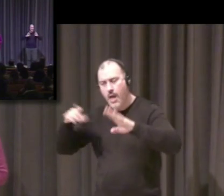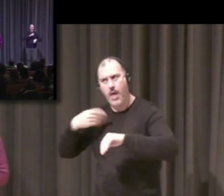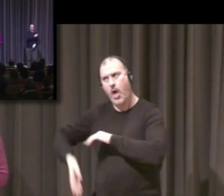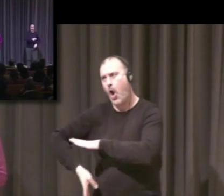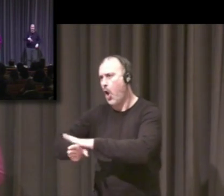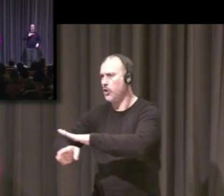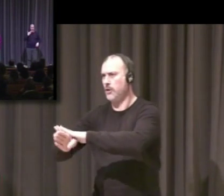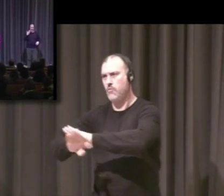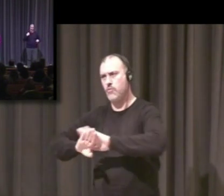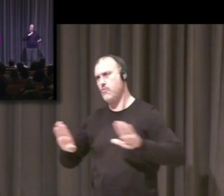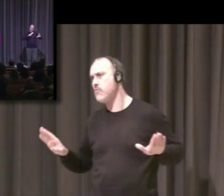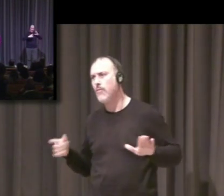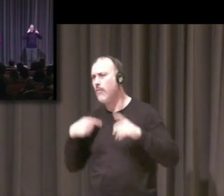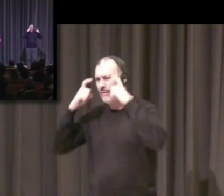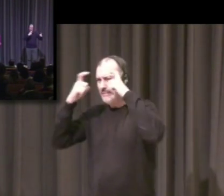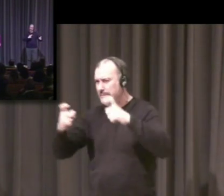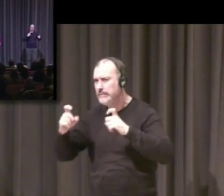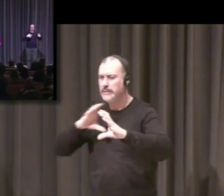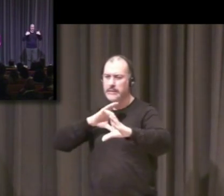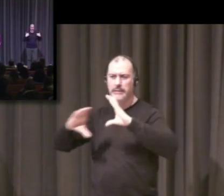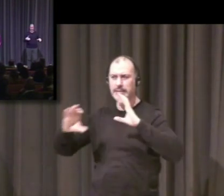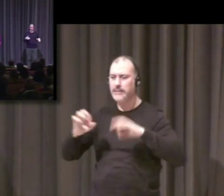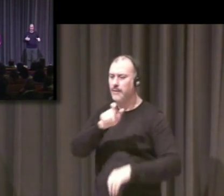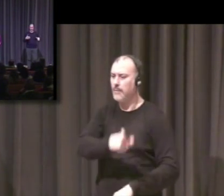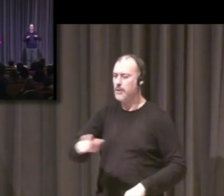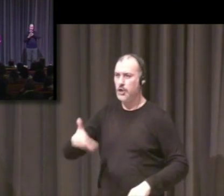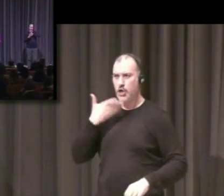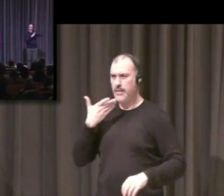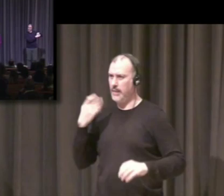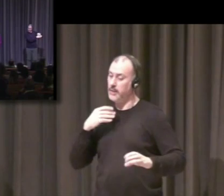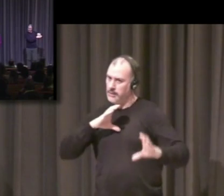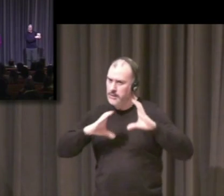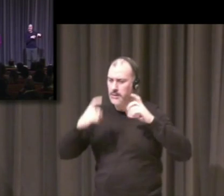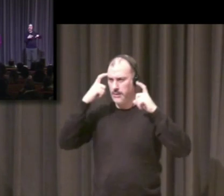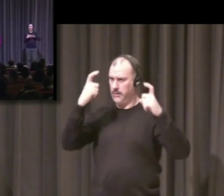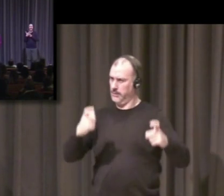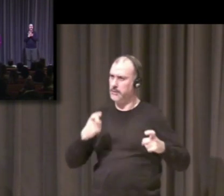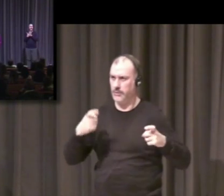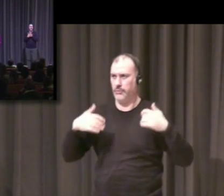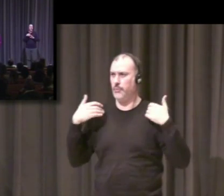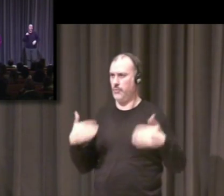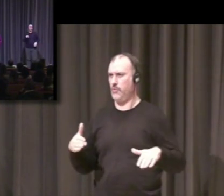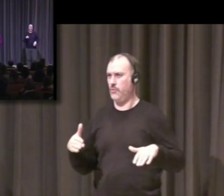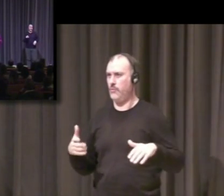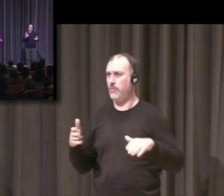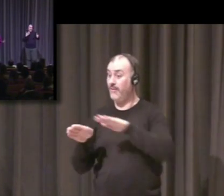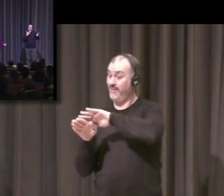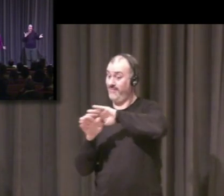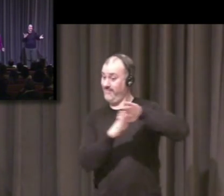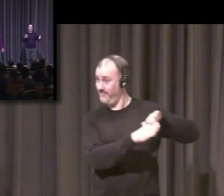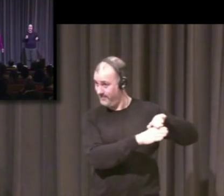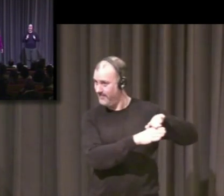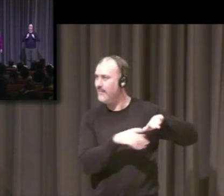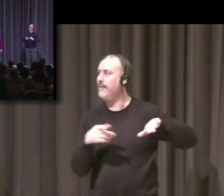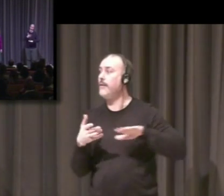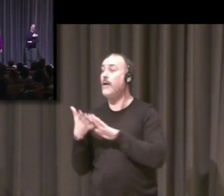With a sign language, you give someone a language in which it's